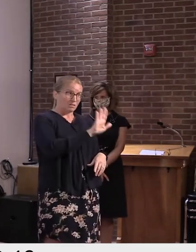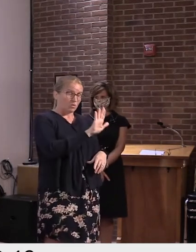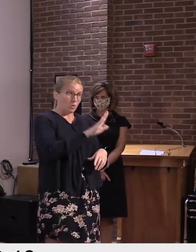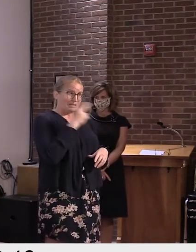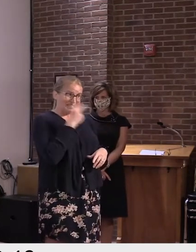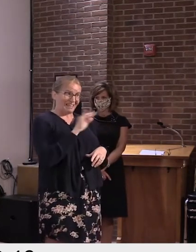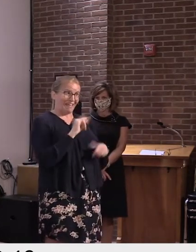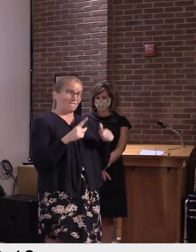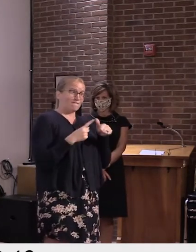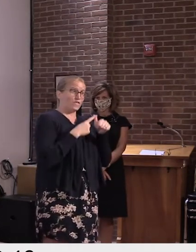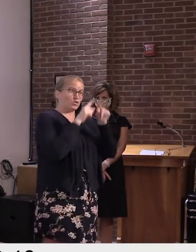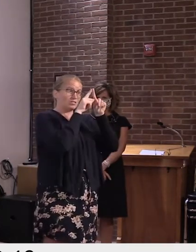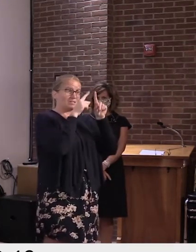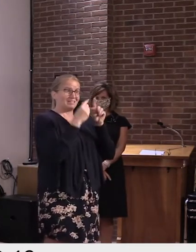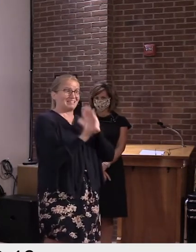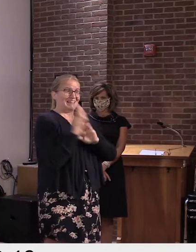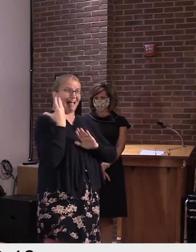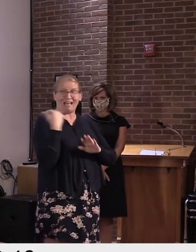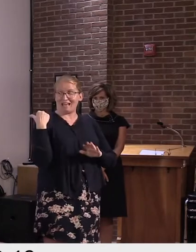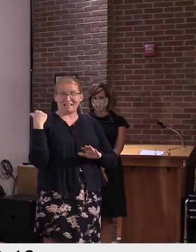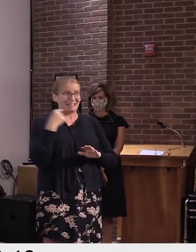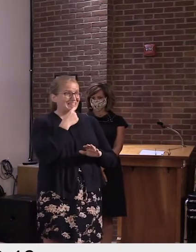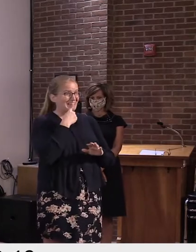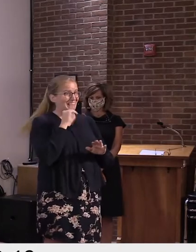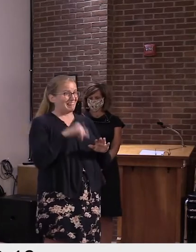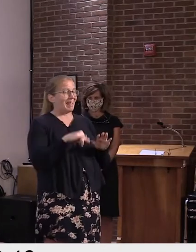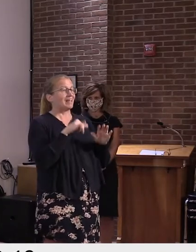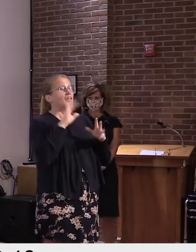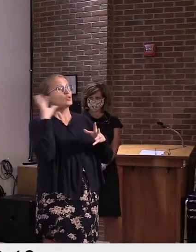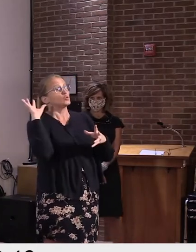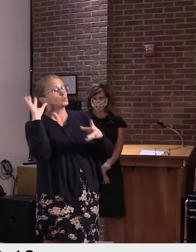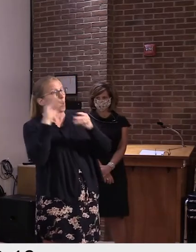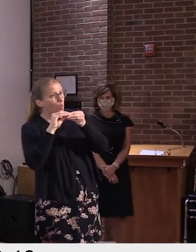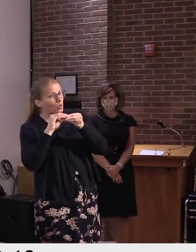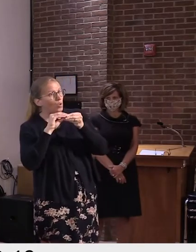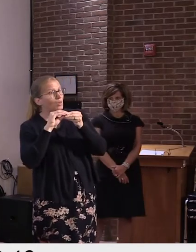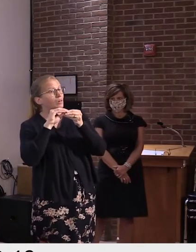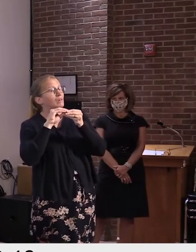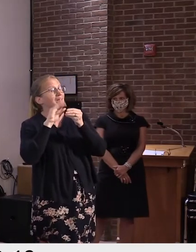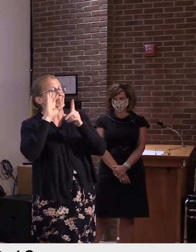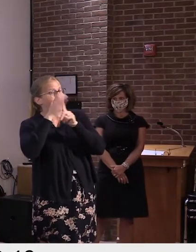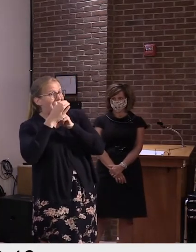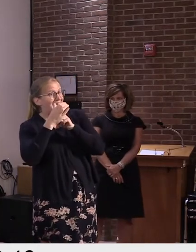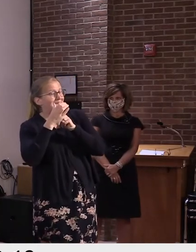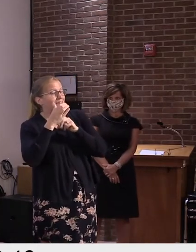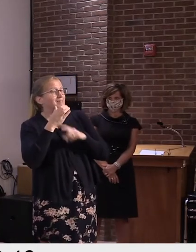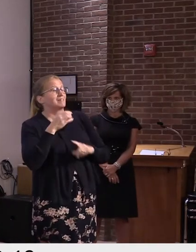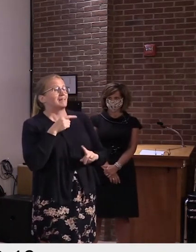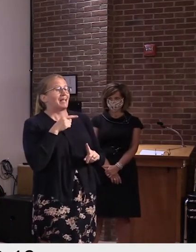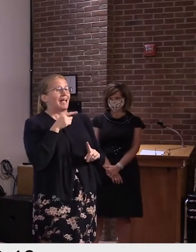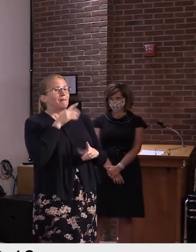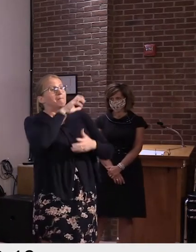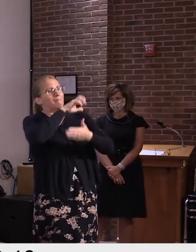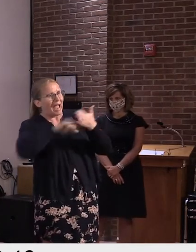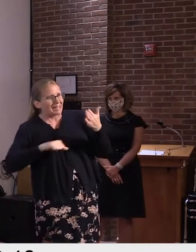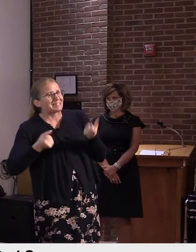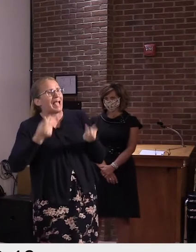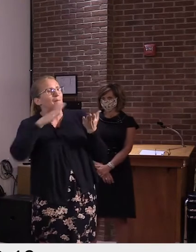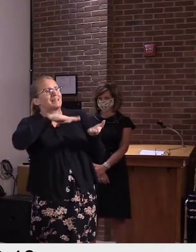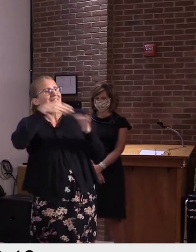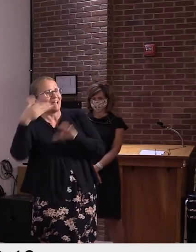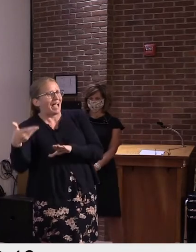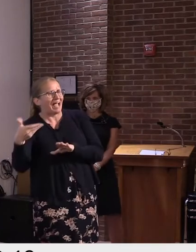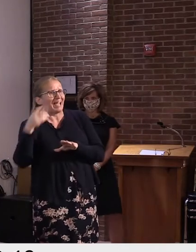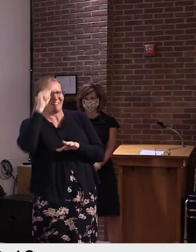first slide that I present between the total cases minus the deaths not equaling the recovered is because many of